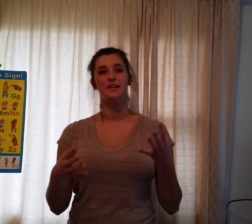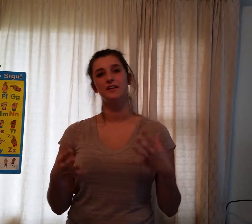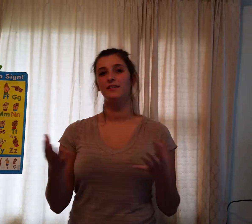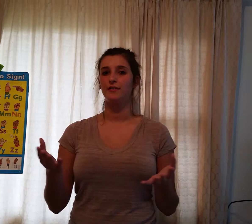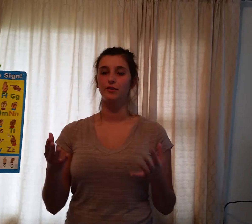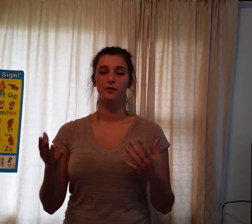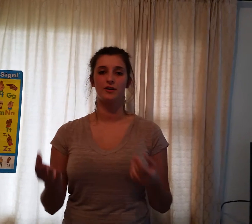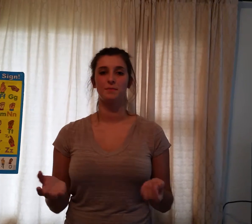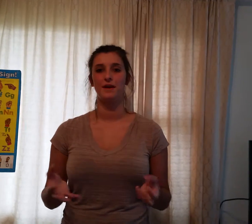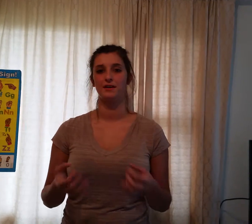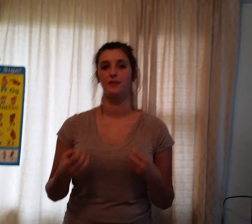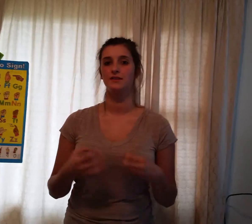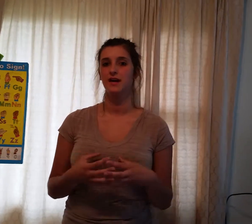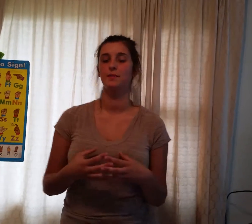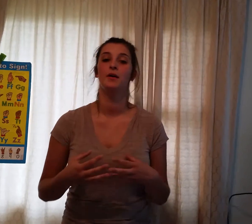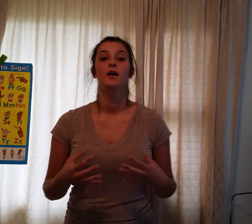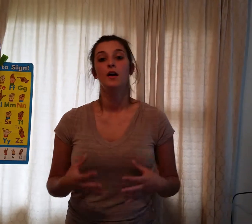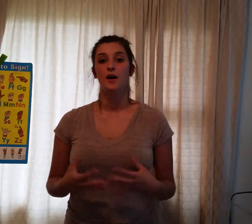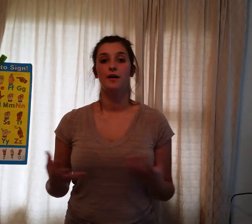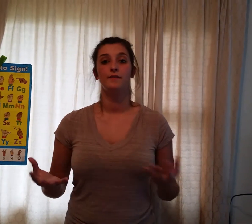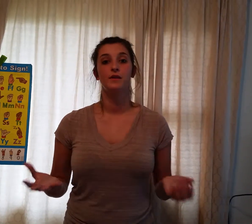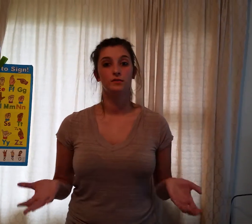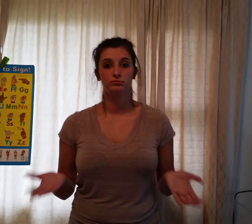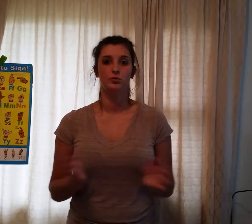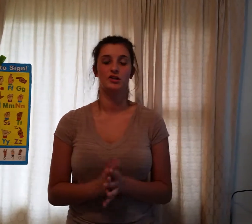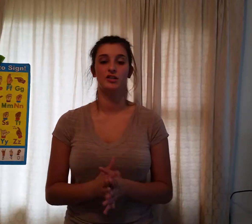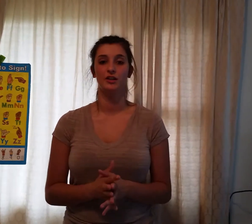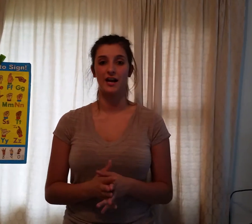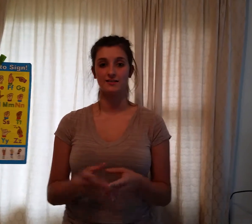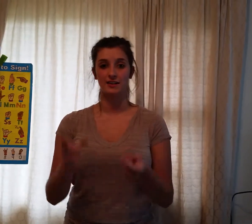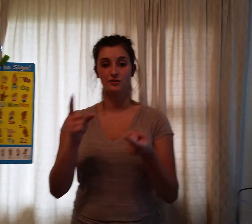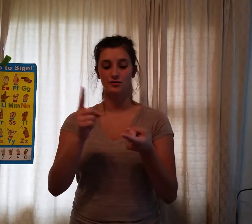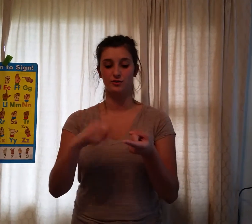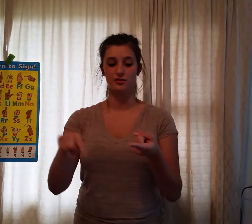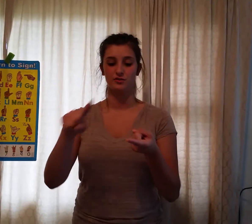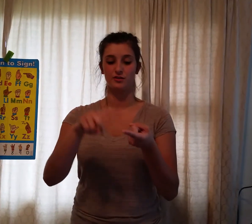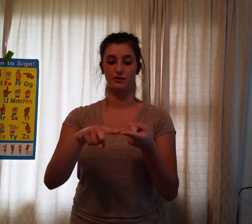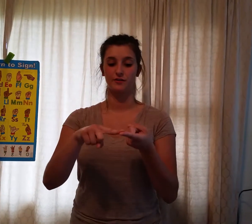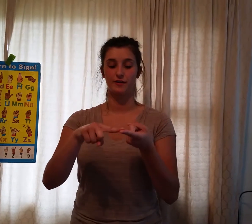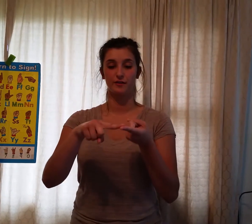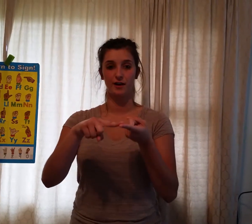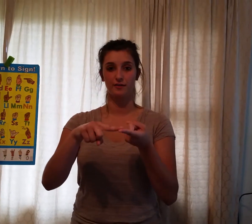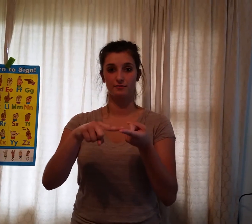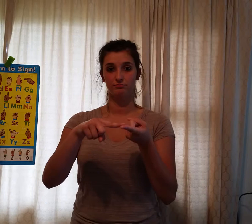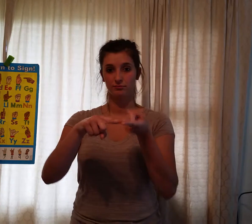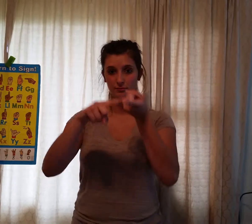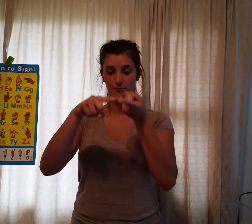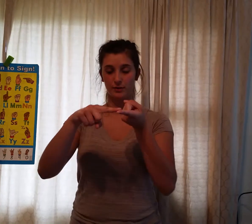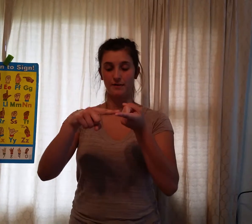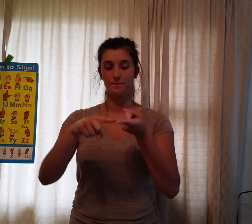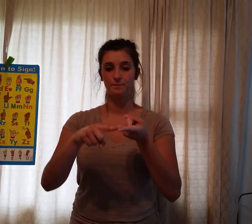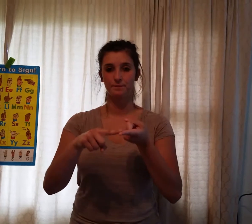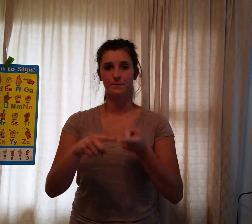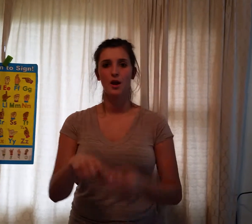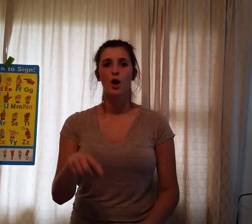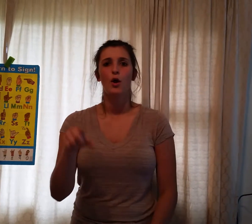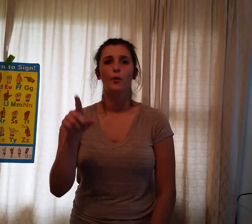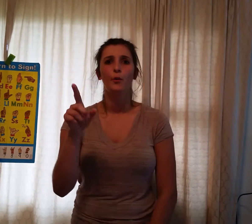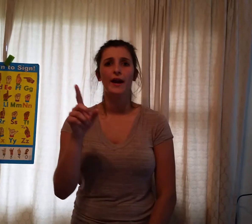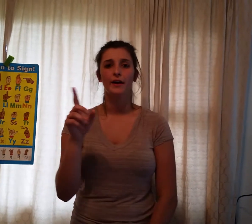be either or depending on the type of question you're asking. So you just circle your finger around and point. Where,